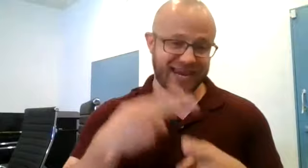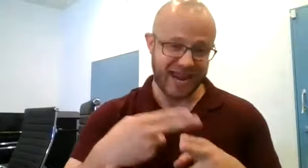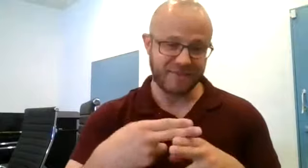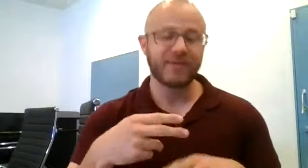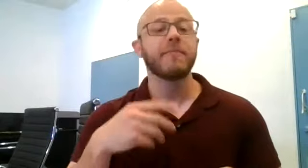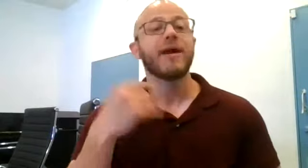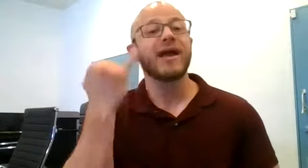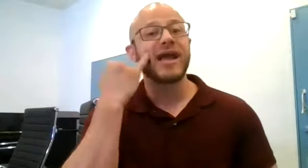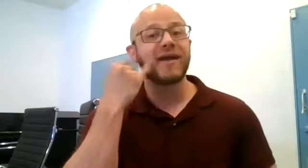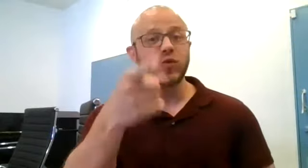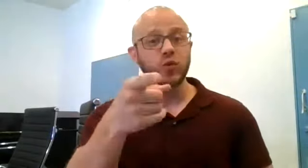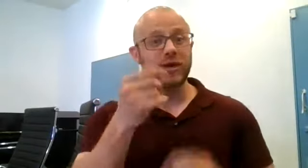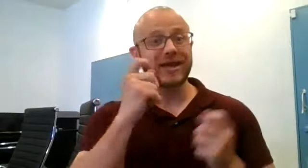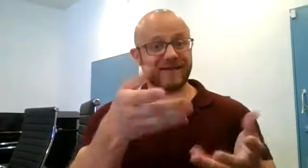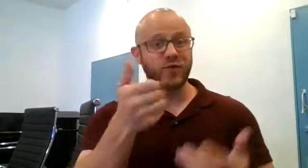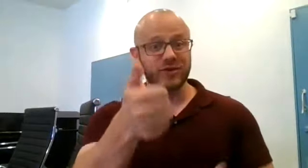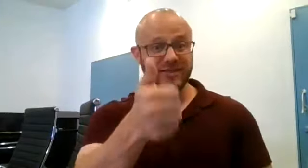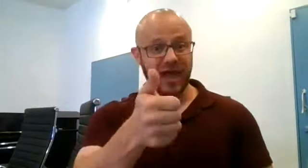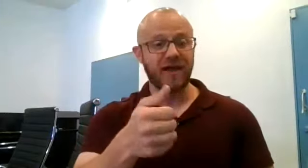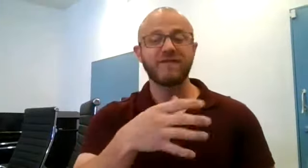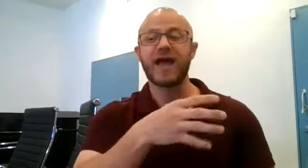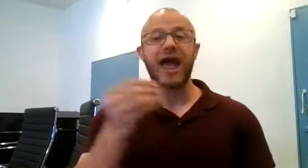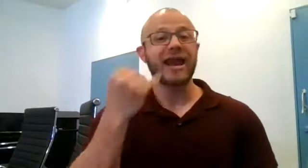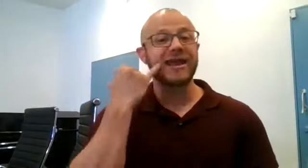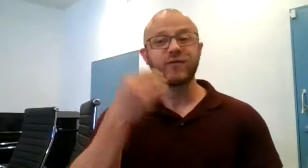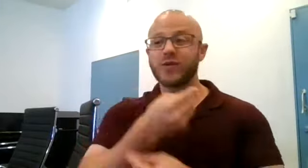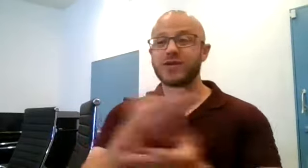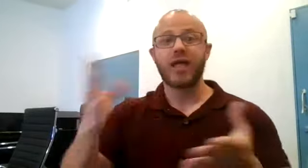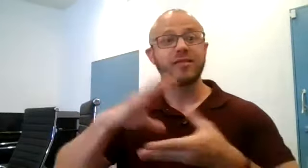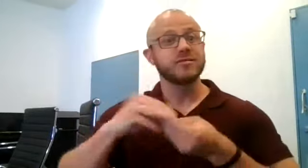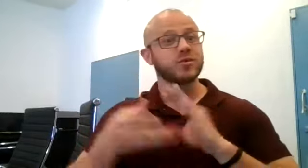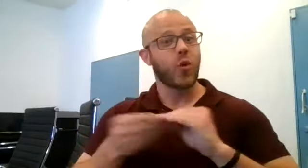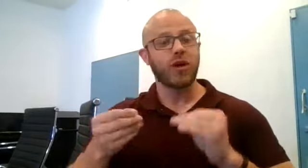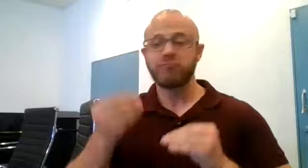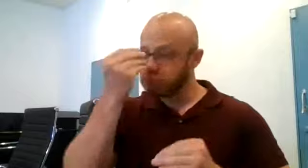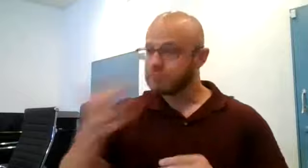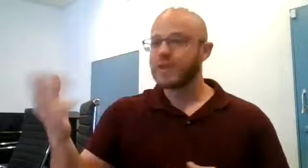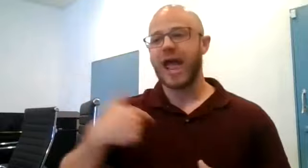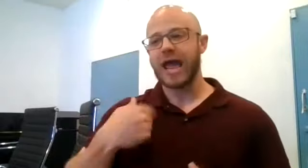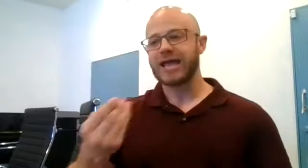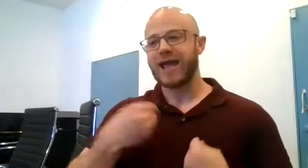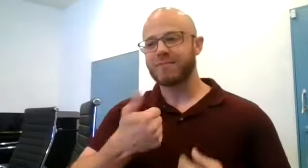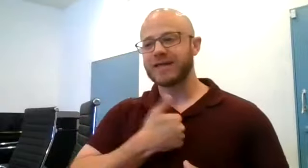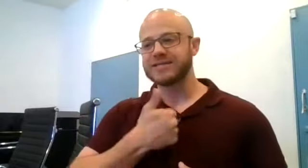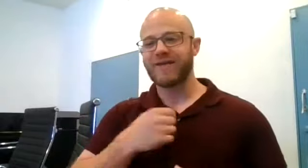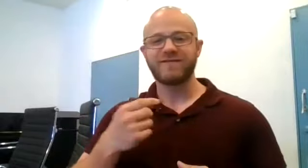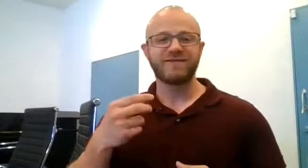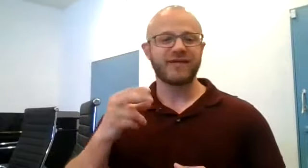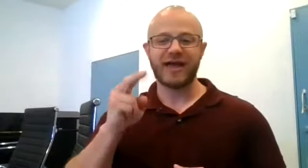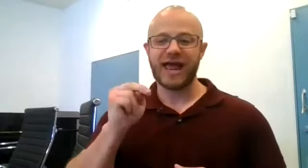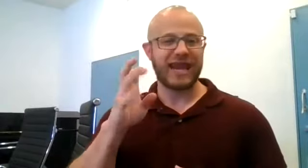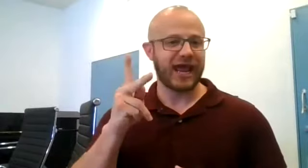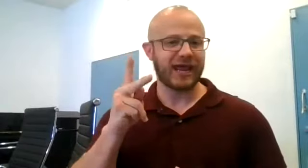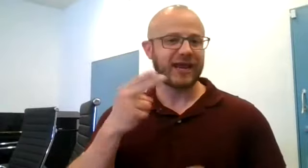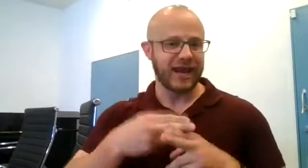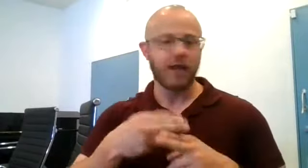The nickname, that's how it works. If you give yourself a name and you tell the story, I gave myself the name, a